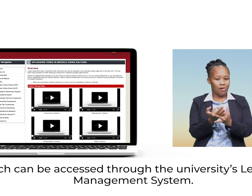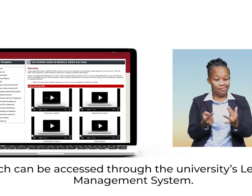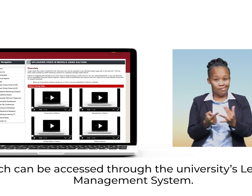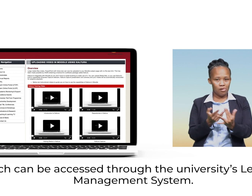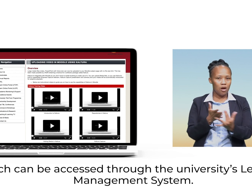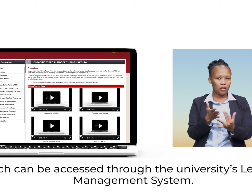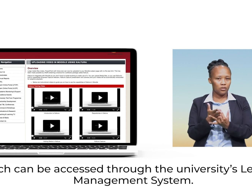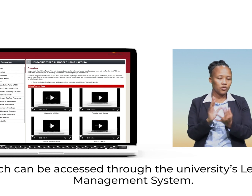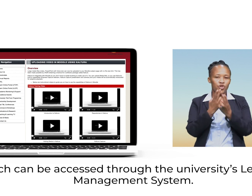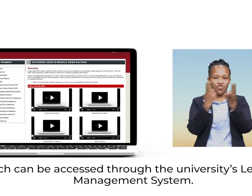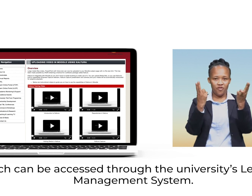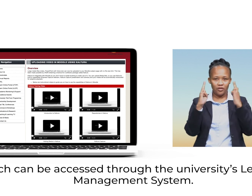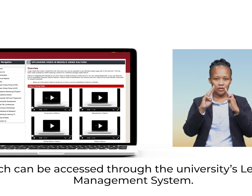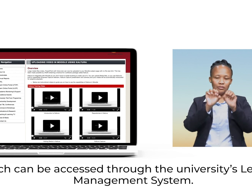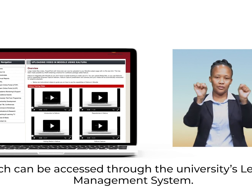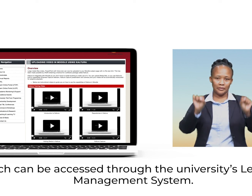learning management system.